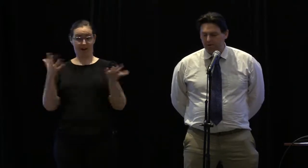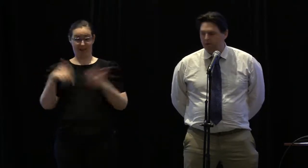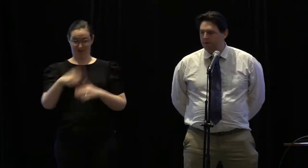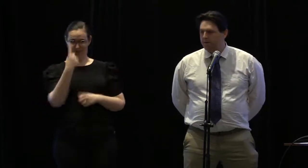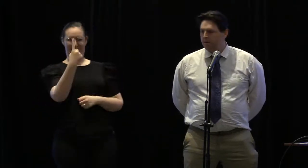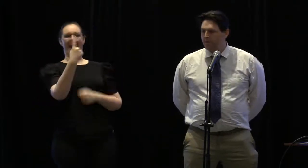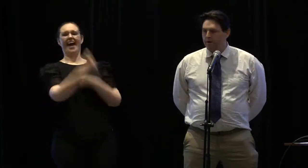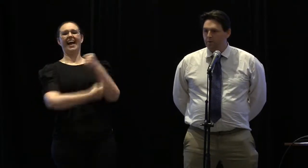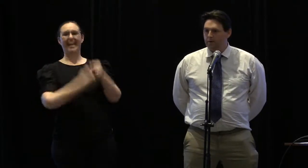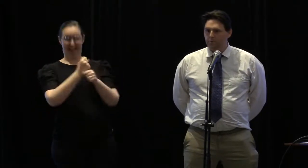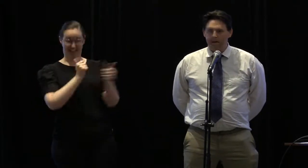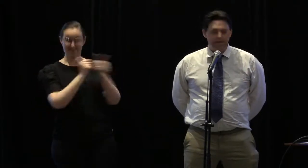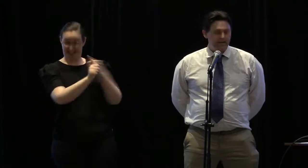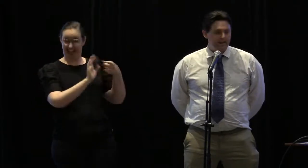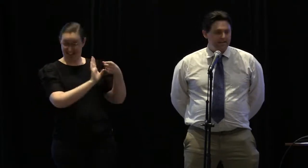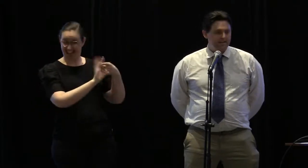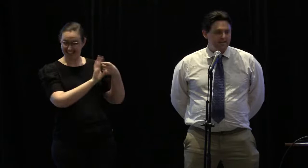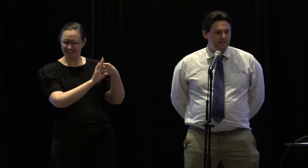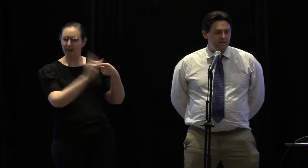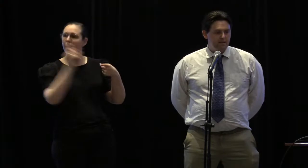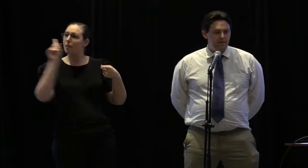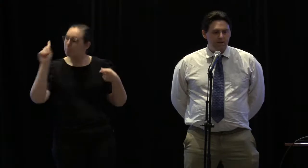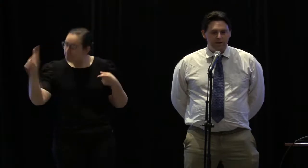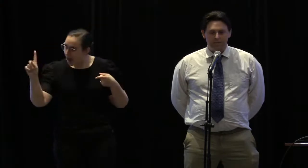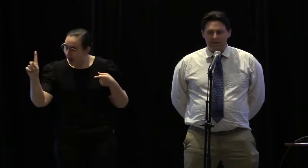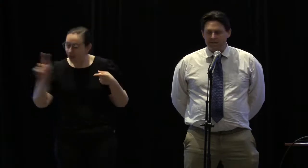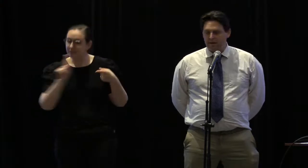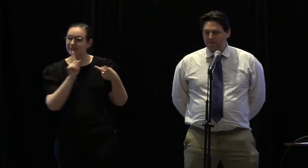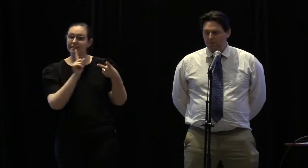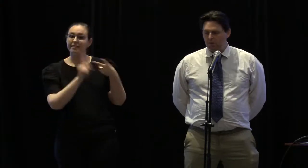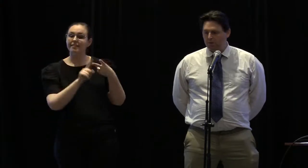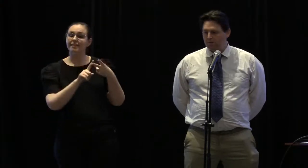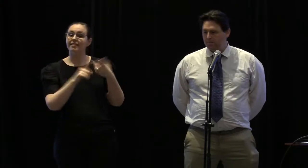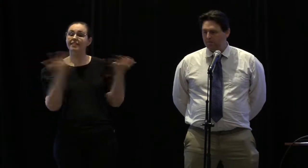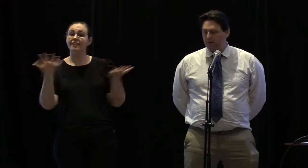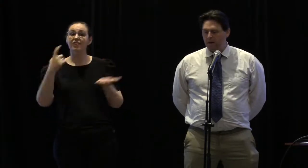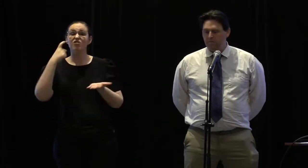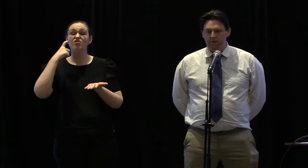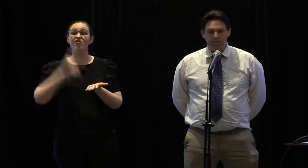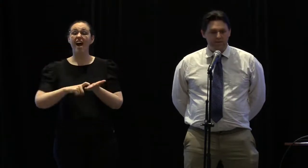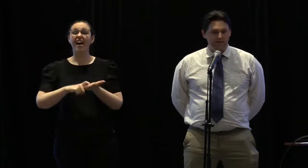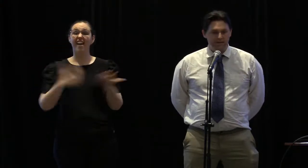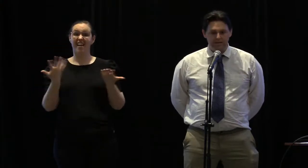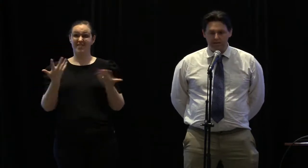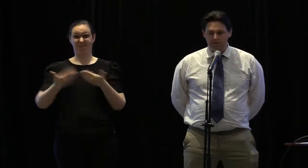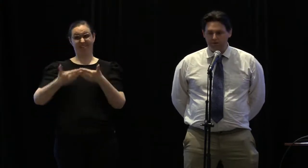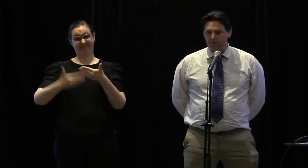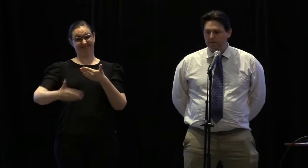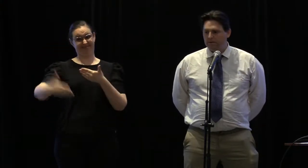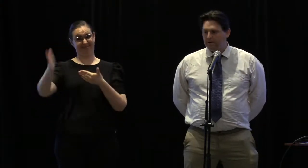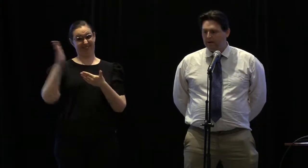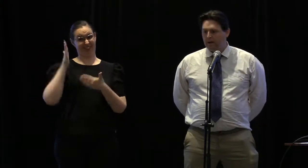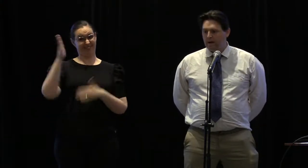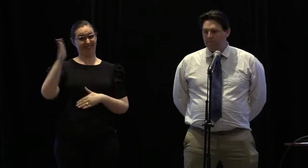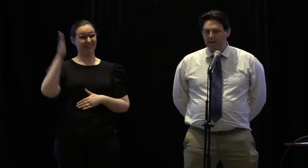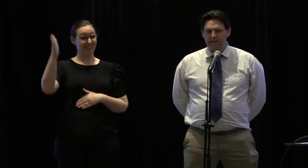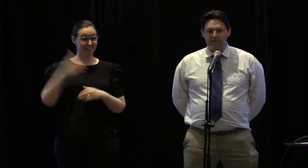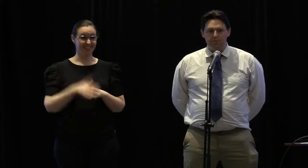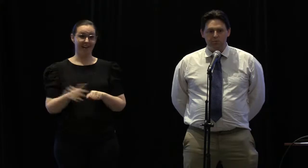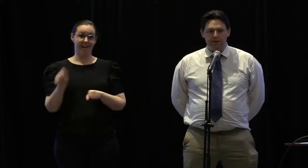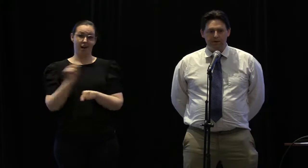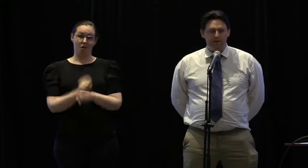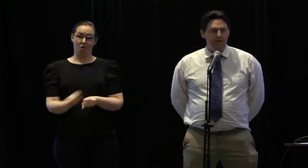also that we recognize the immense amount of work that we still need to do